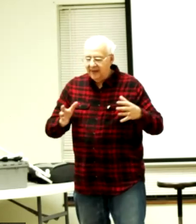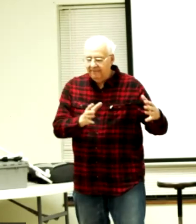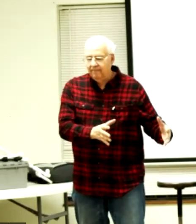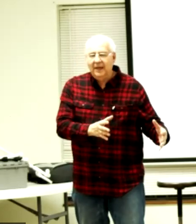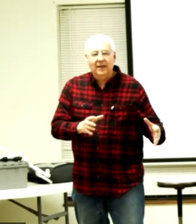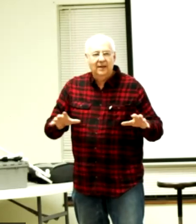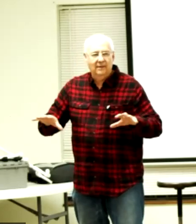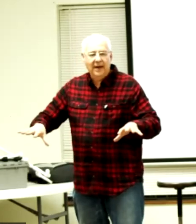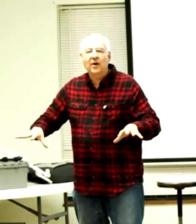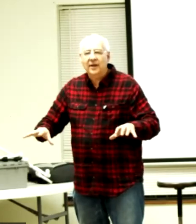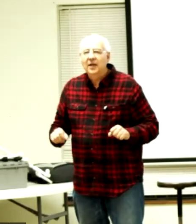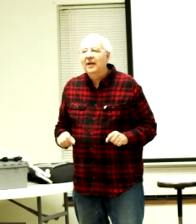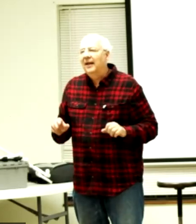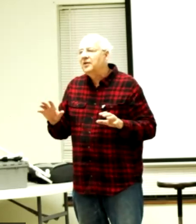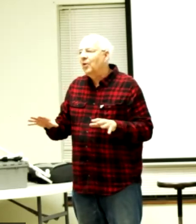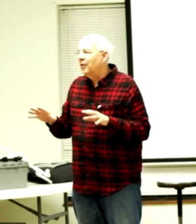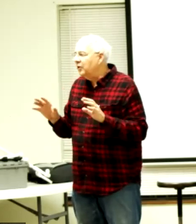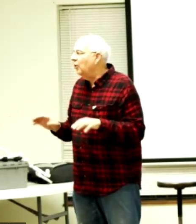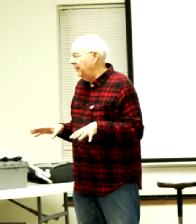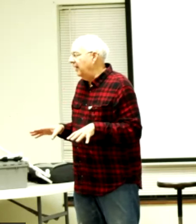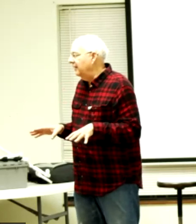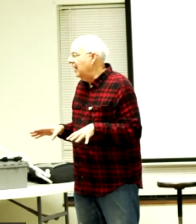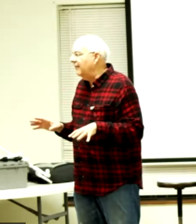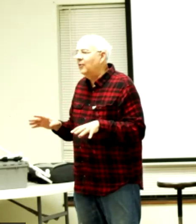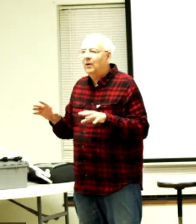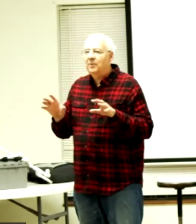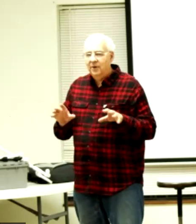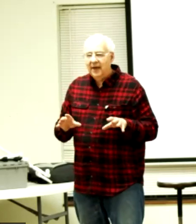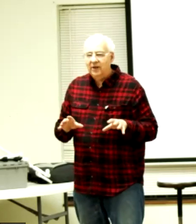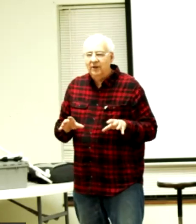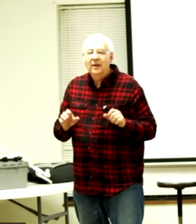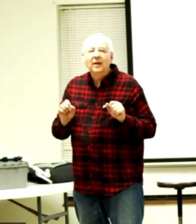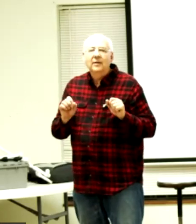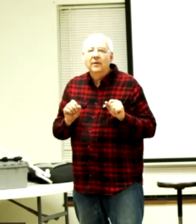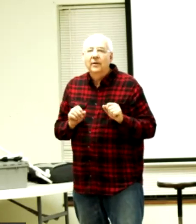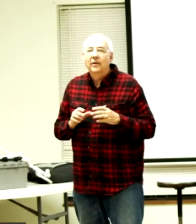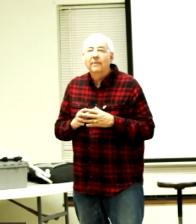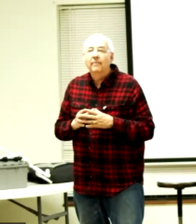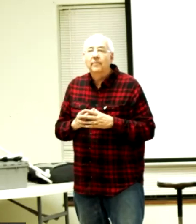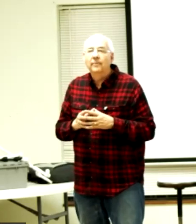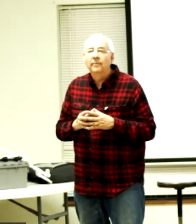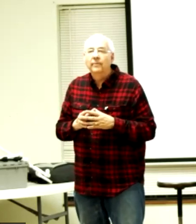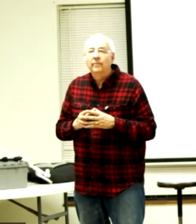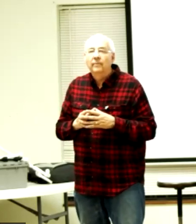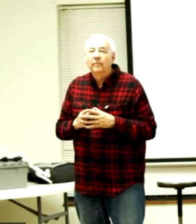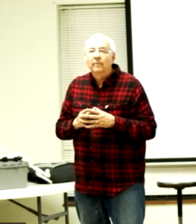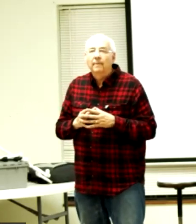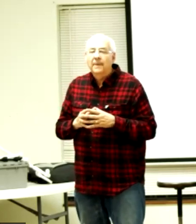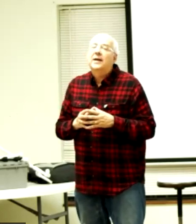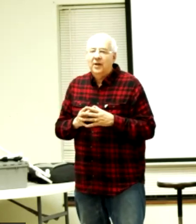up areas. Now that's more for interpreting, not for communication. Yeah, that's how you interpret on Sundays. Yes, I This is